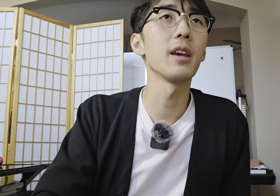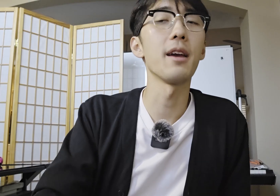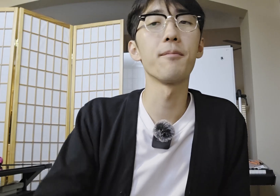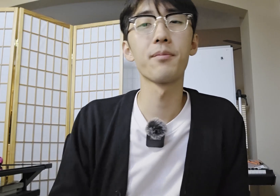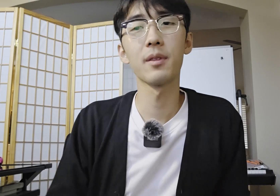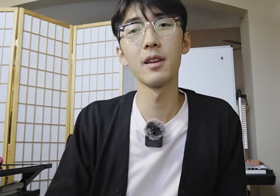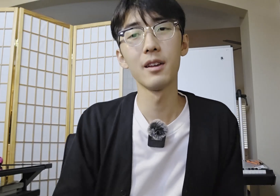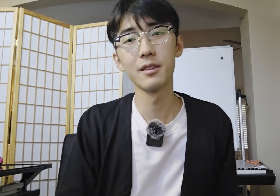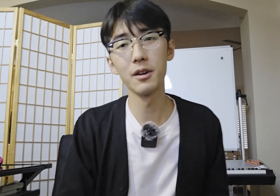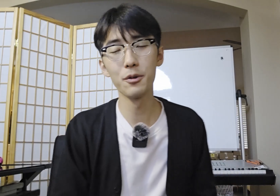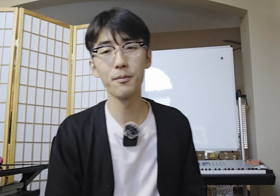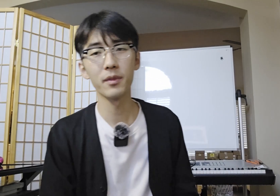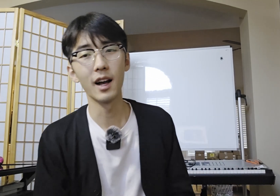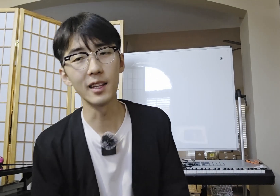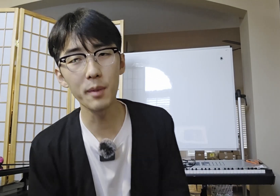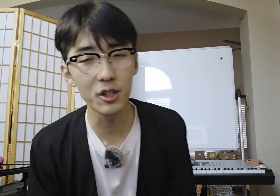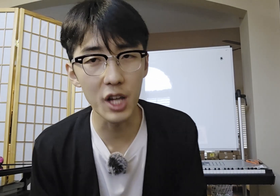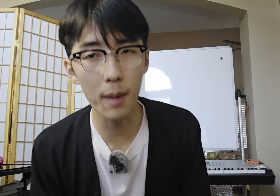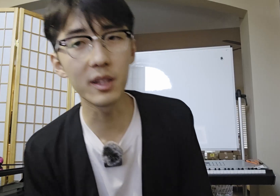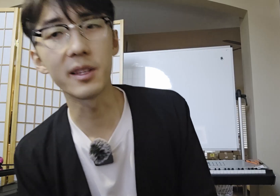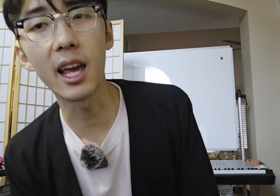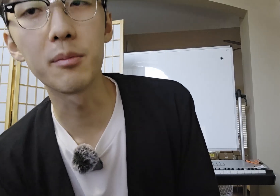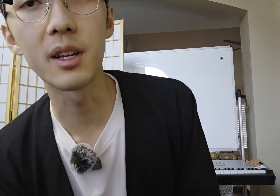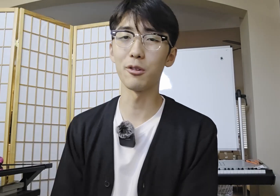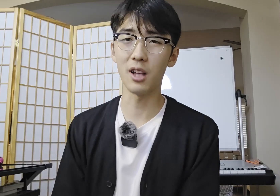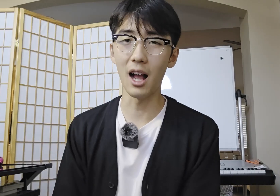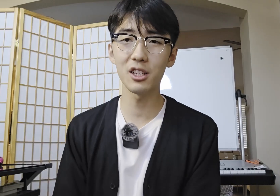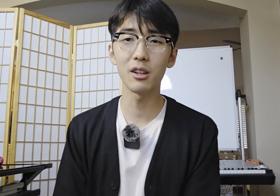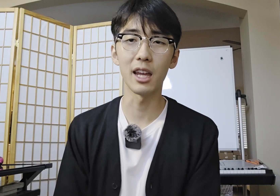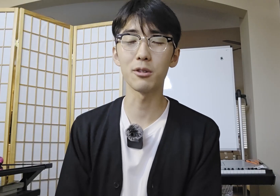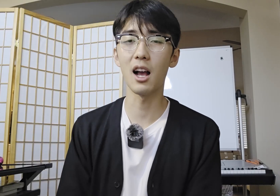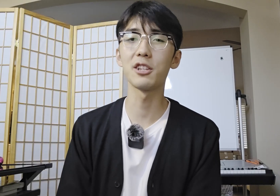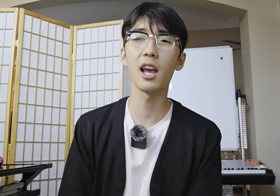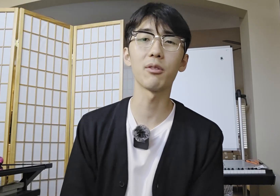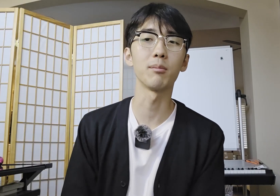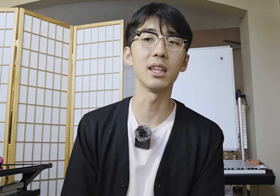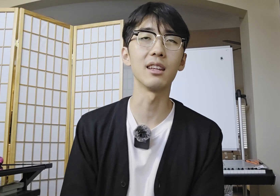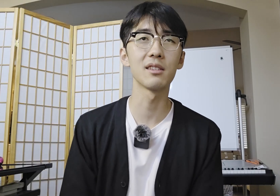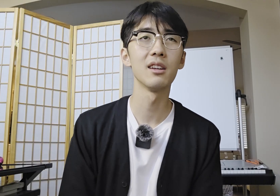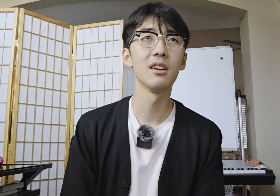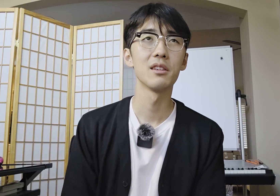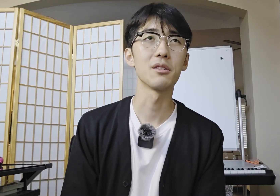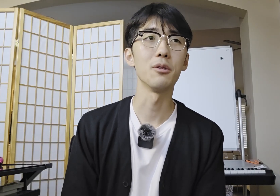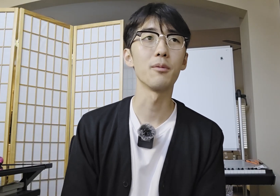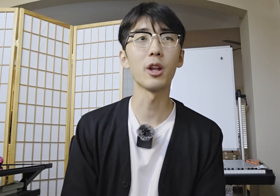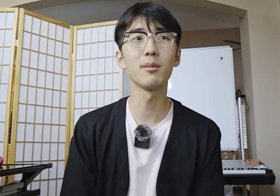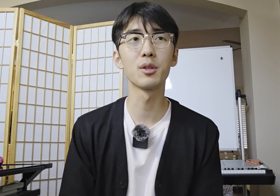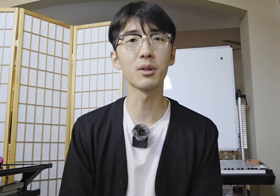Okay, so I think about Japanese names. They use kanji, and those kanji have like meanings. So her name is